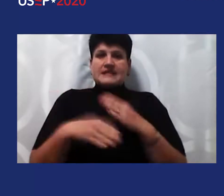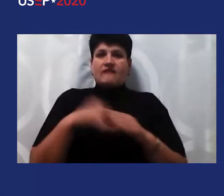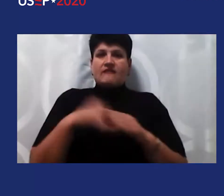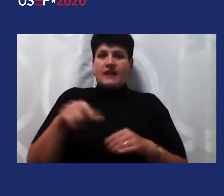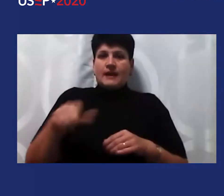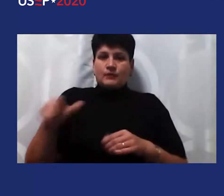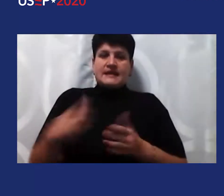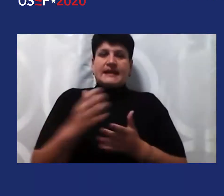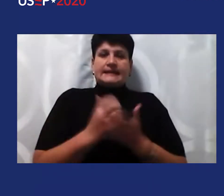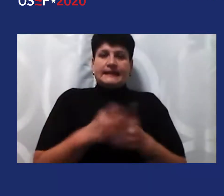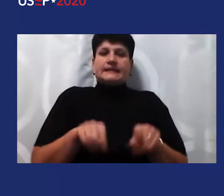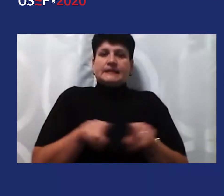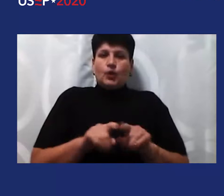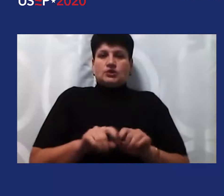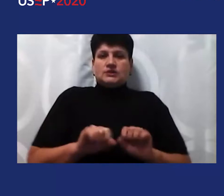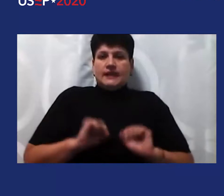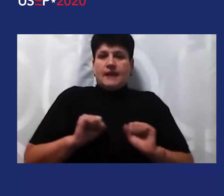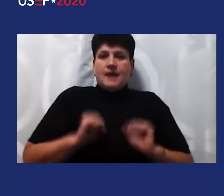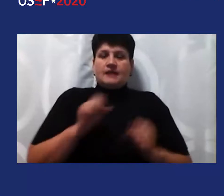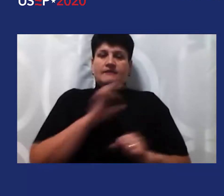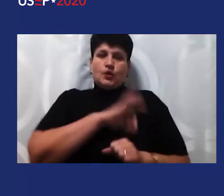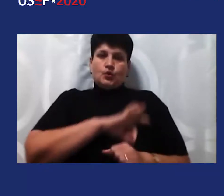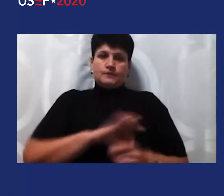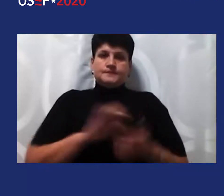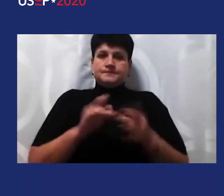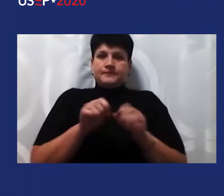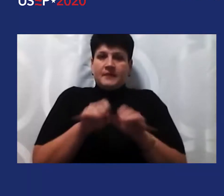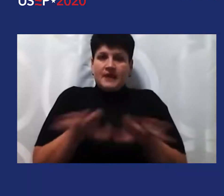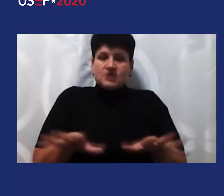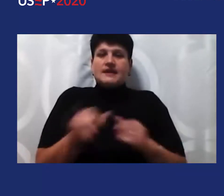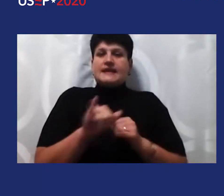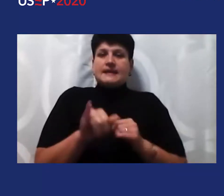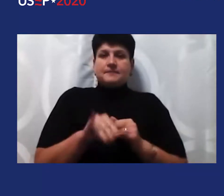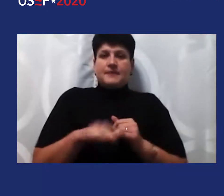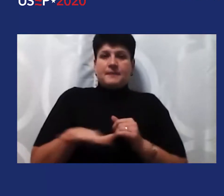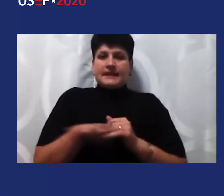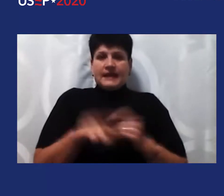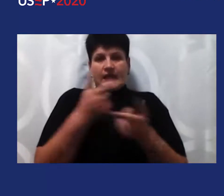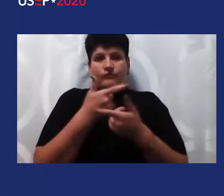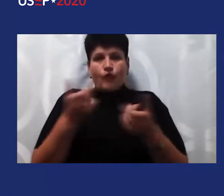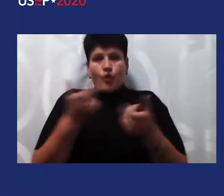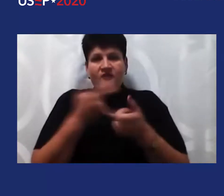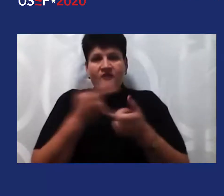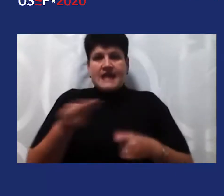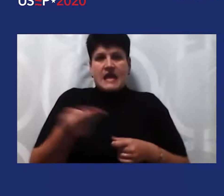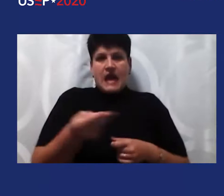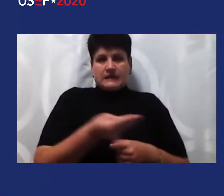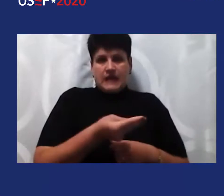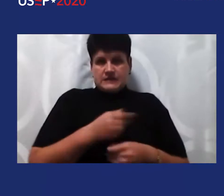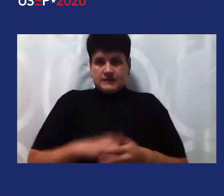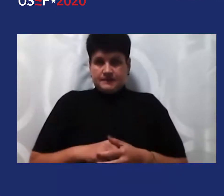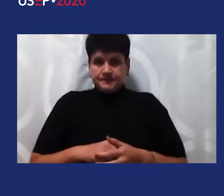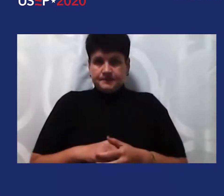slightly limited possibility to communicate with voters offline, and that is why politicians were